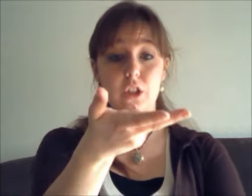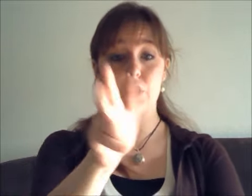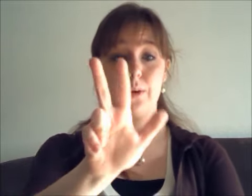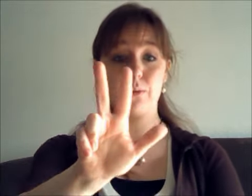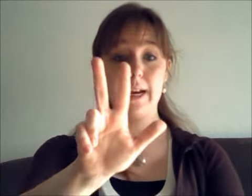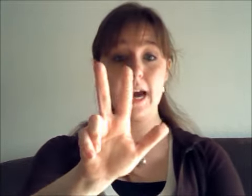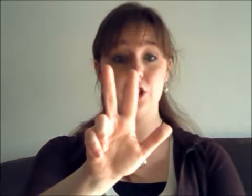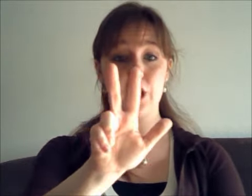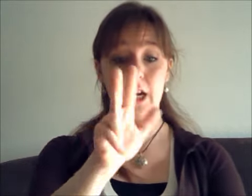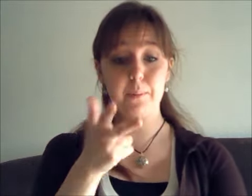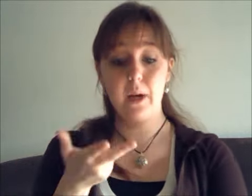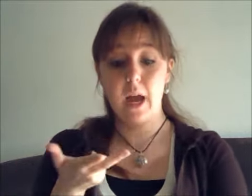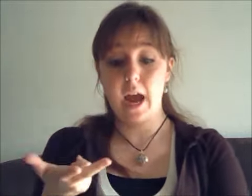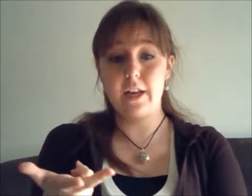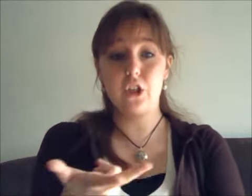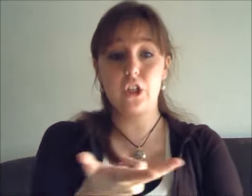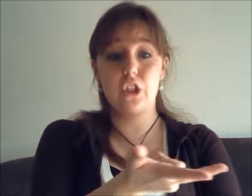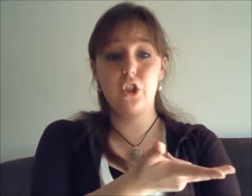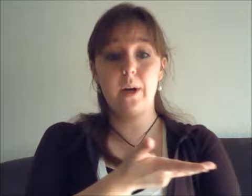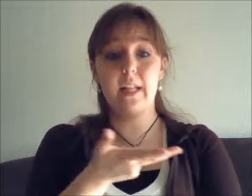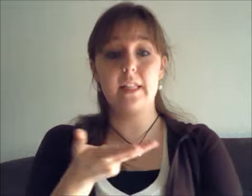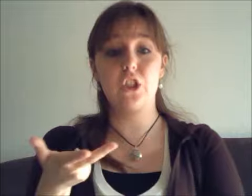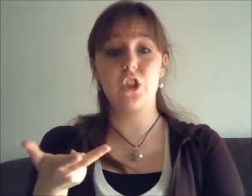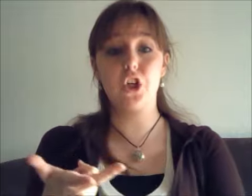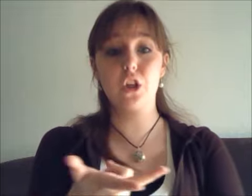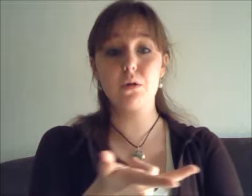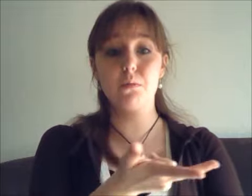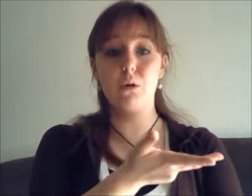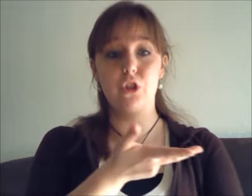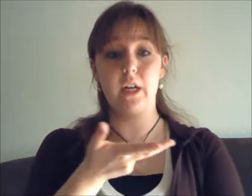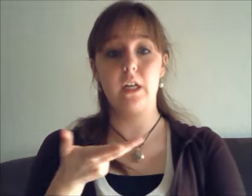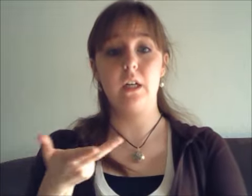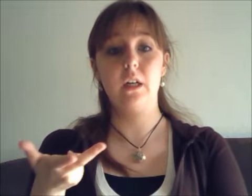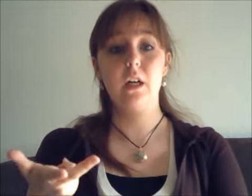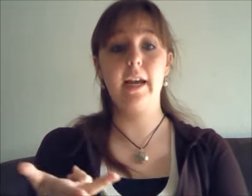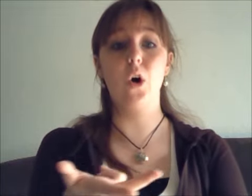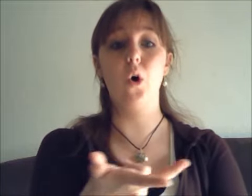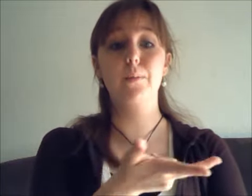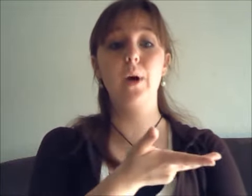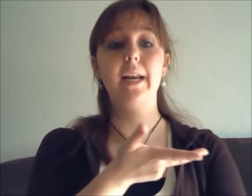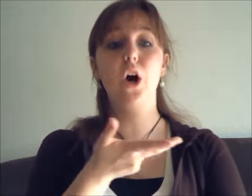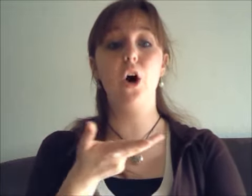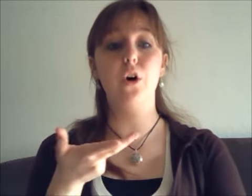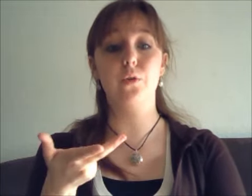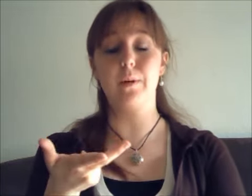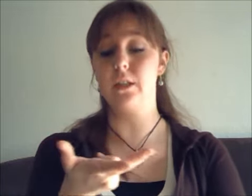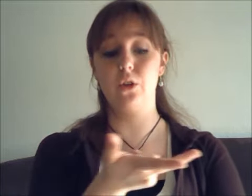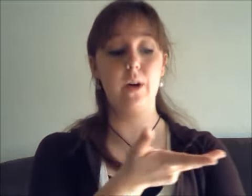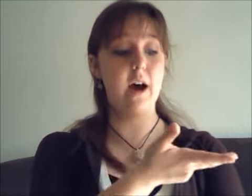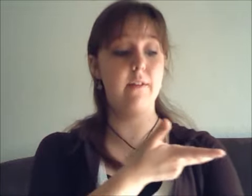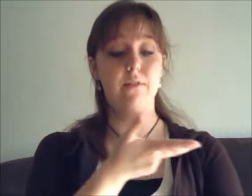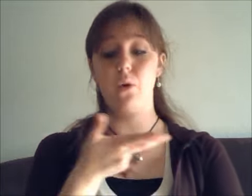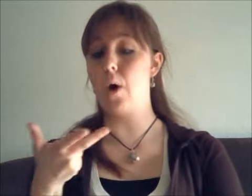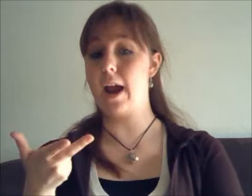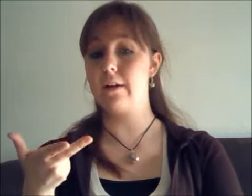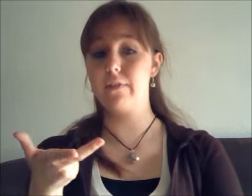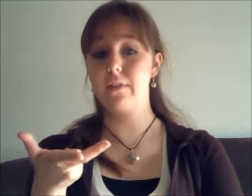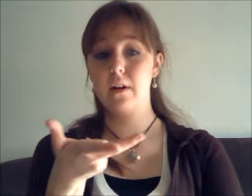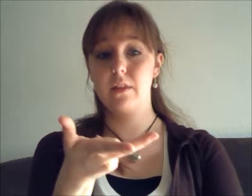do a 3-hand shape, and you're going to do it in this circular motion, incorporating all 3. So you have the wife, the